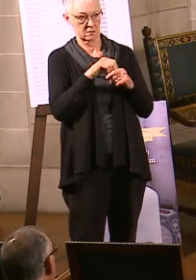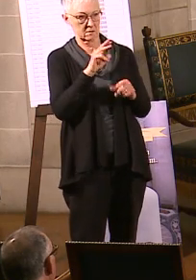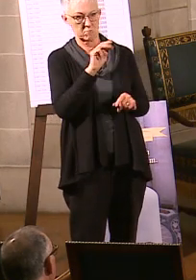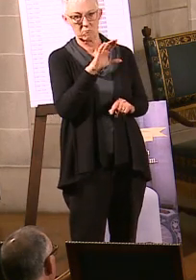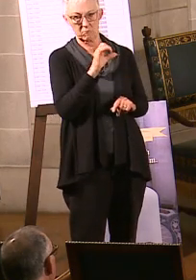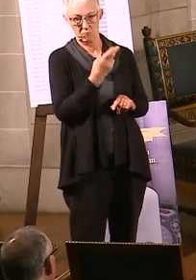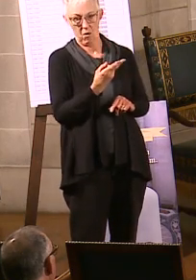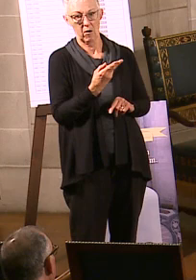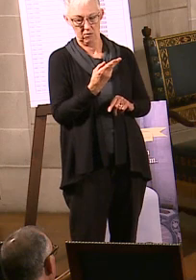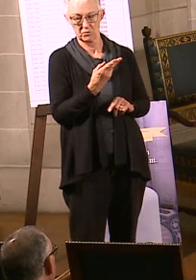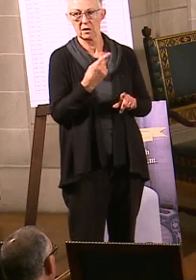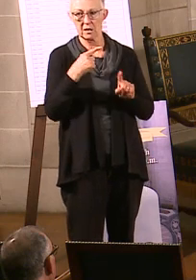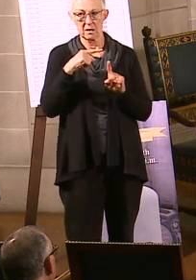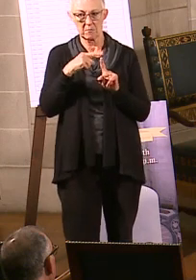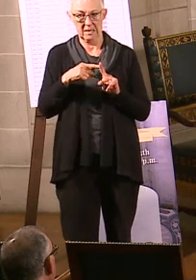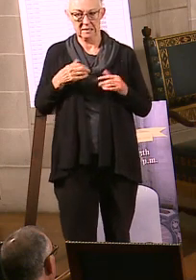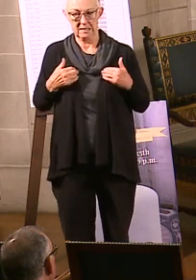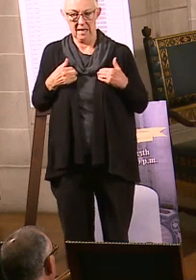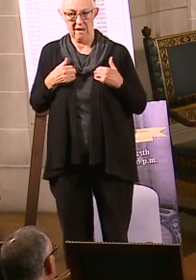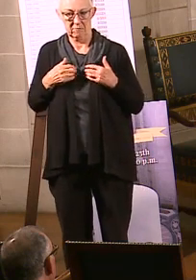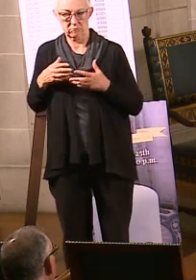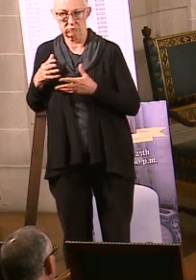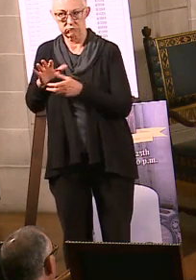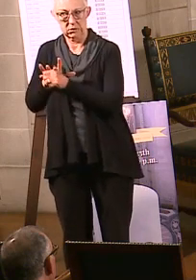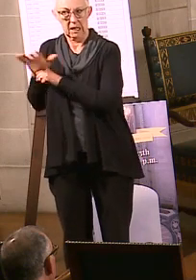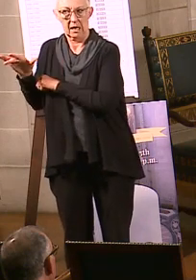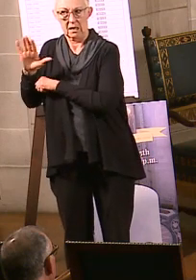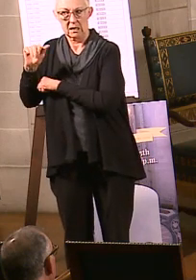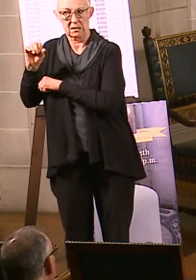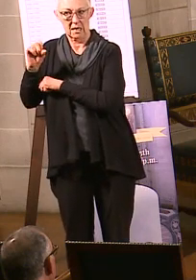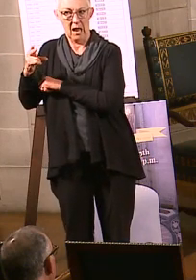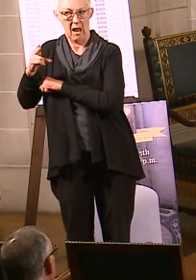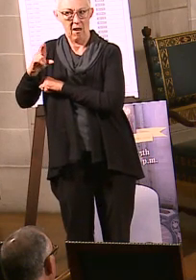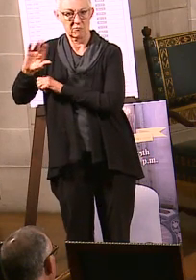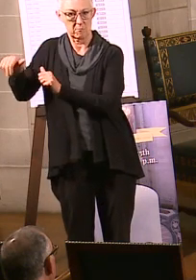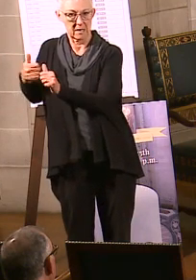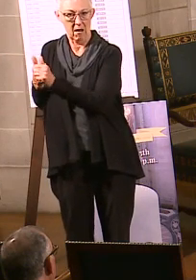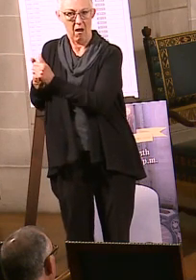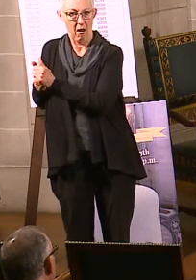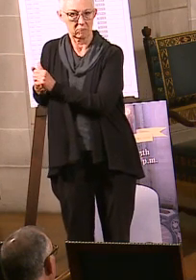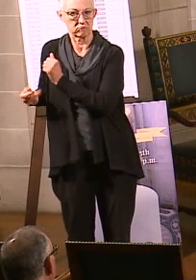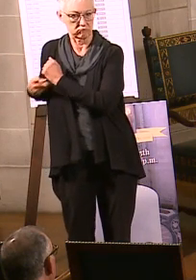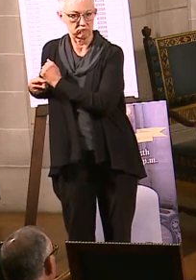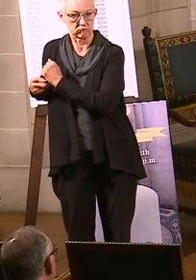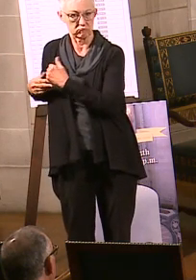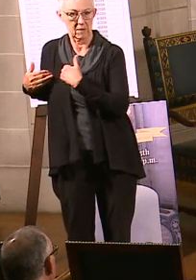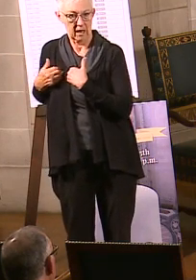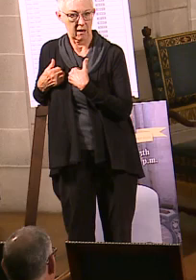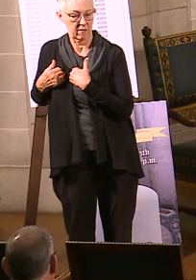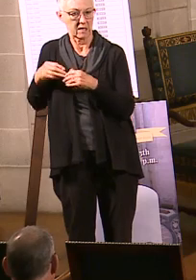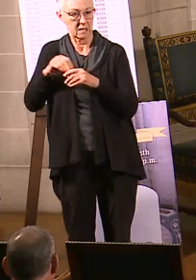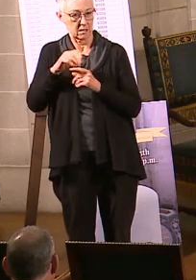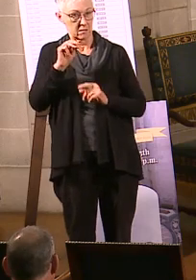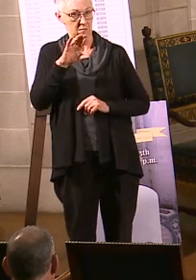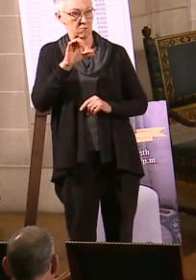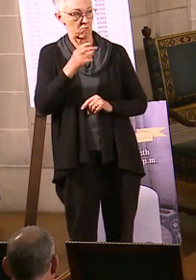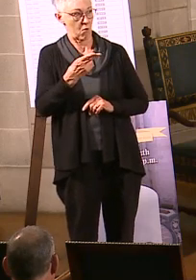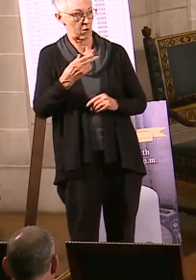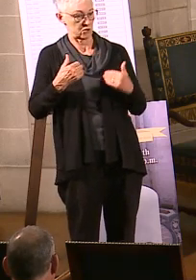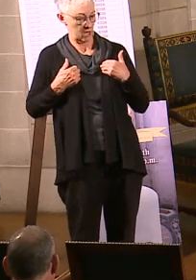and we had a healthy cash reserve. We had a healthy cash balance. I think our cash reserve in March was